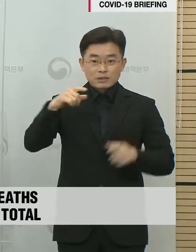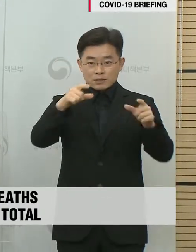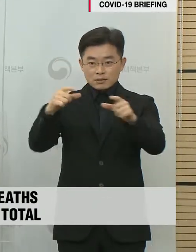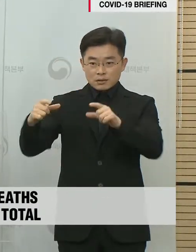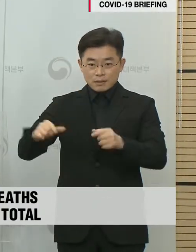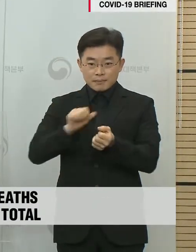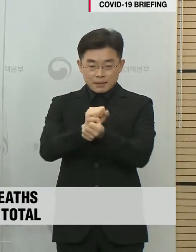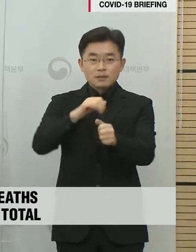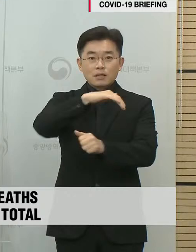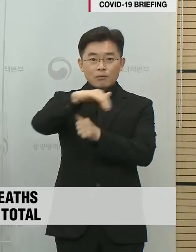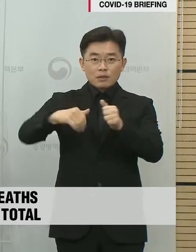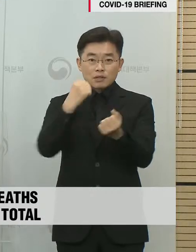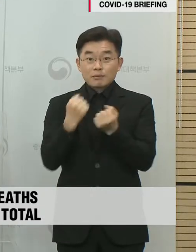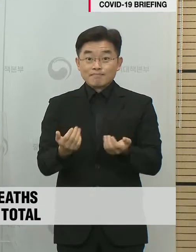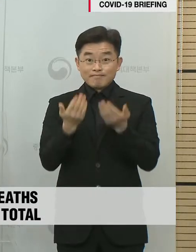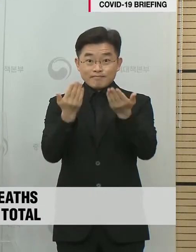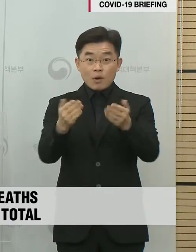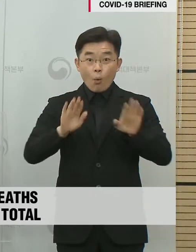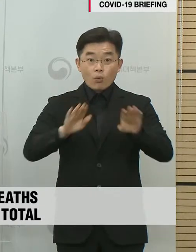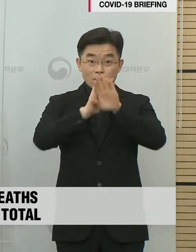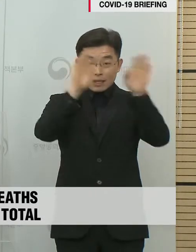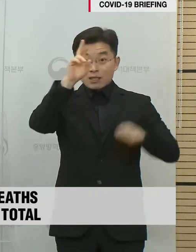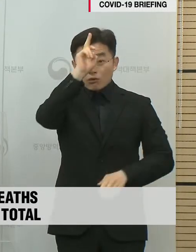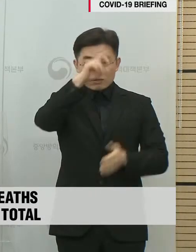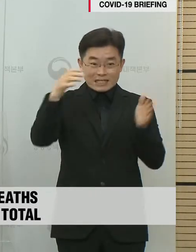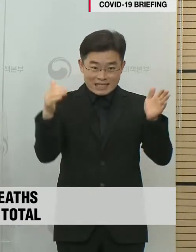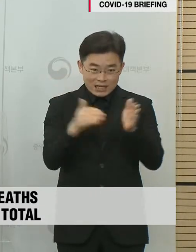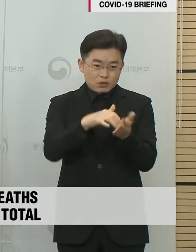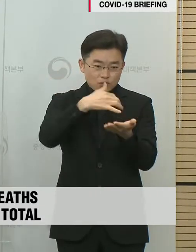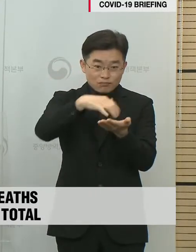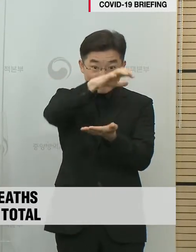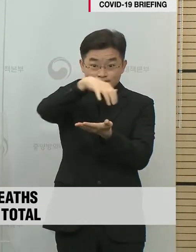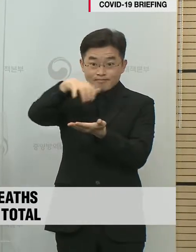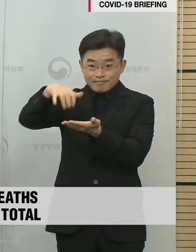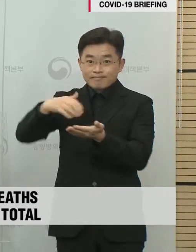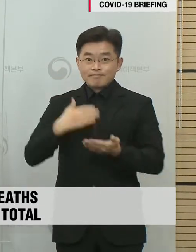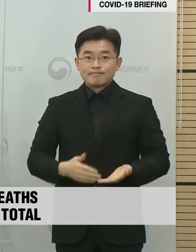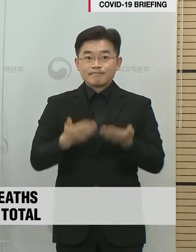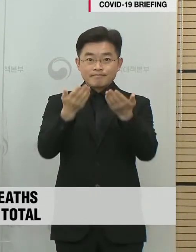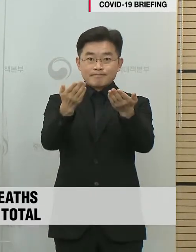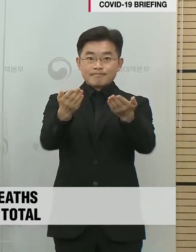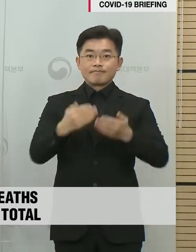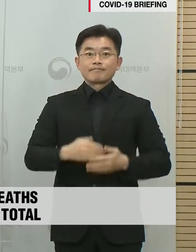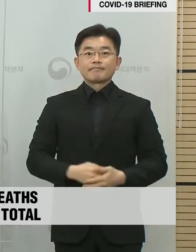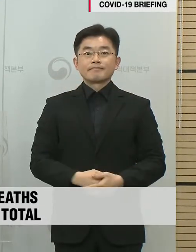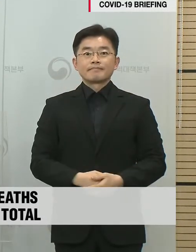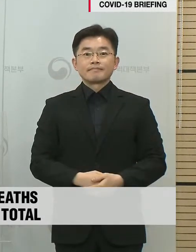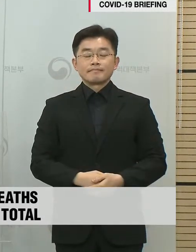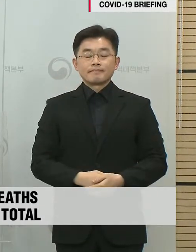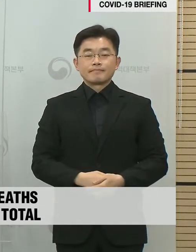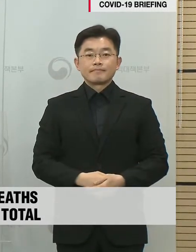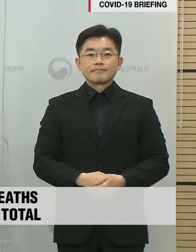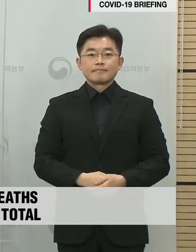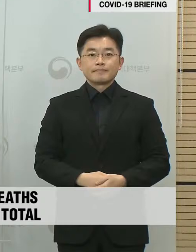families. First, let us now look at the major updates on domestic infections by